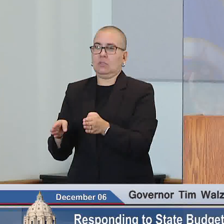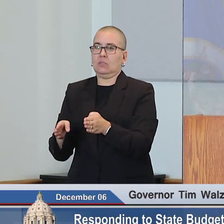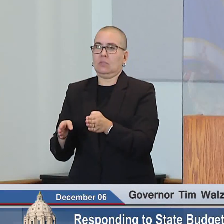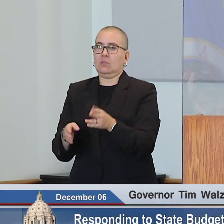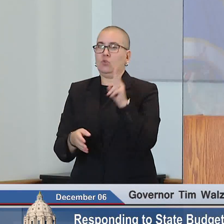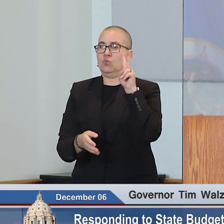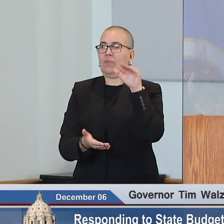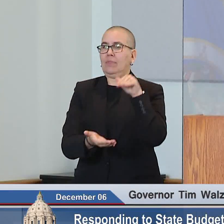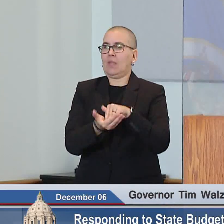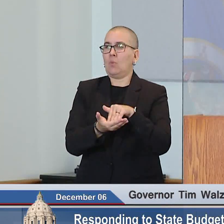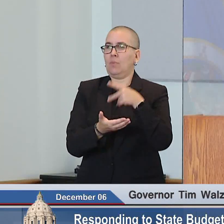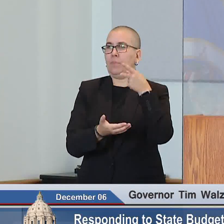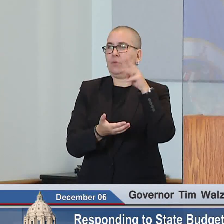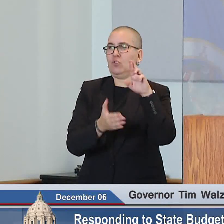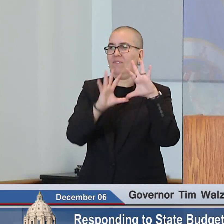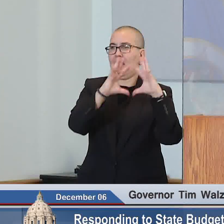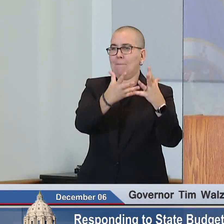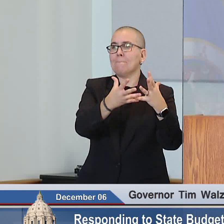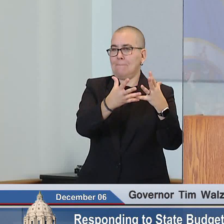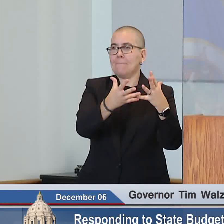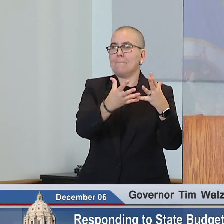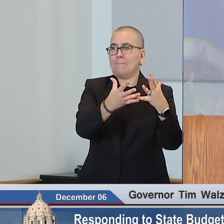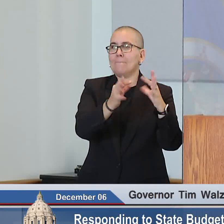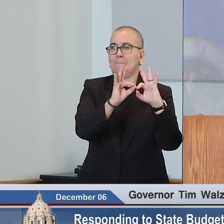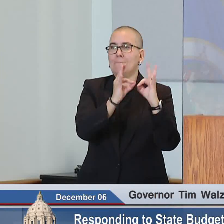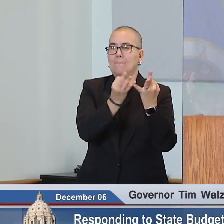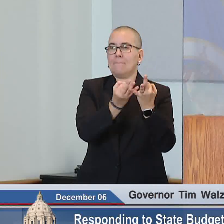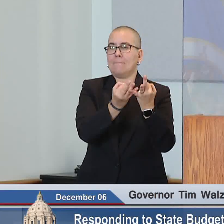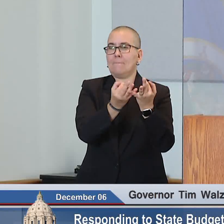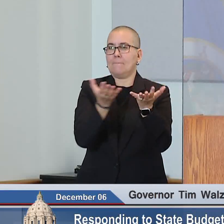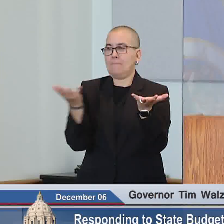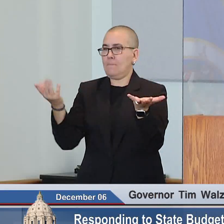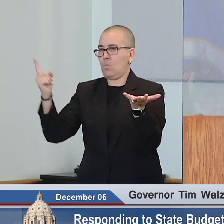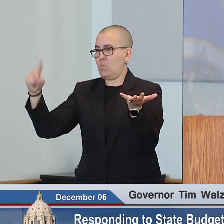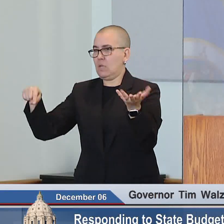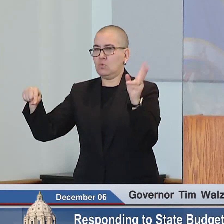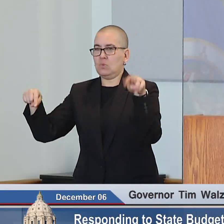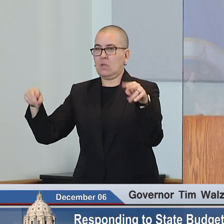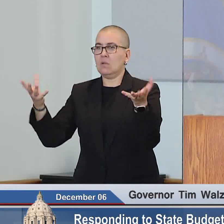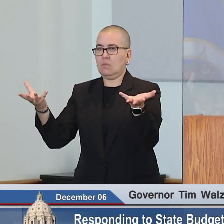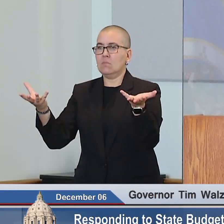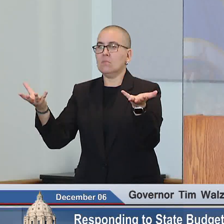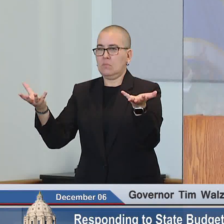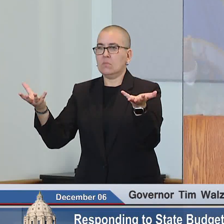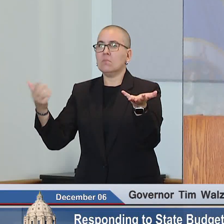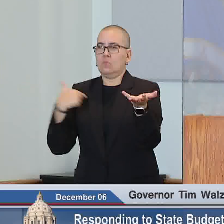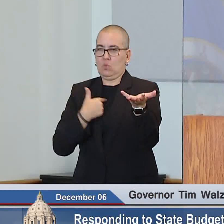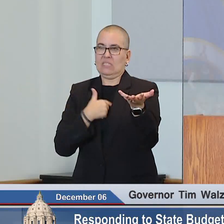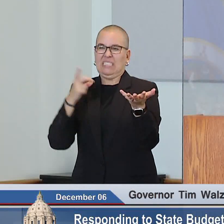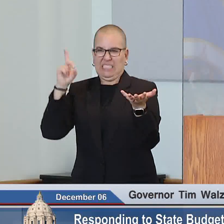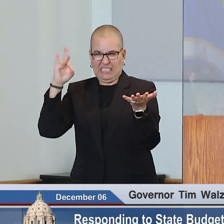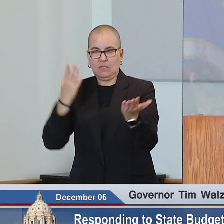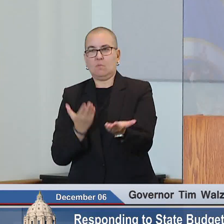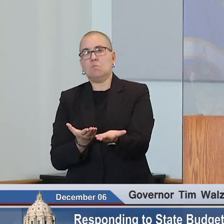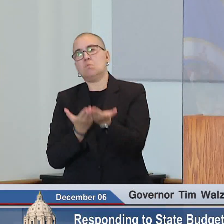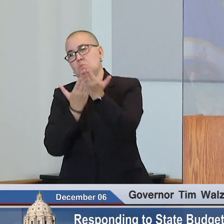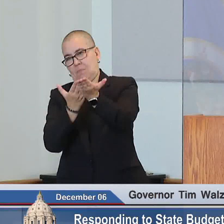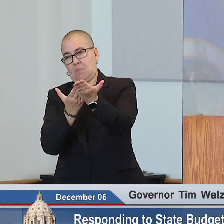we have discussed this. It's no secret that it was received lukewarmly, I think,